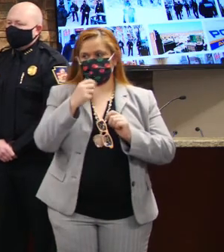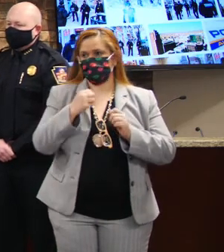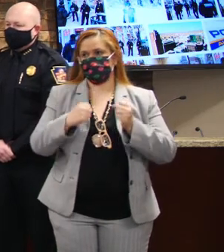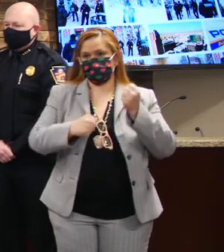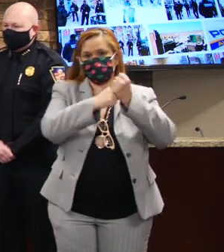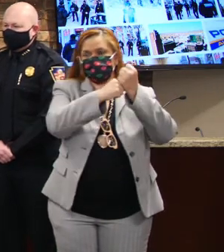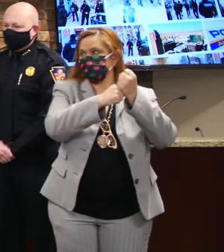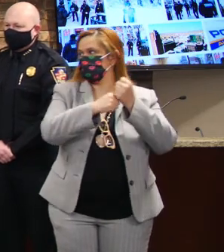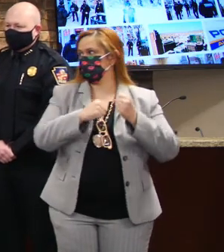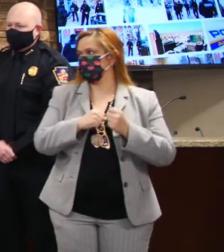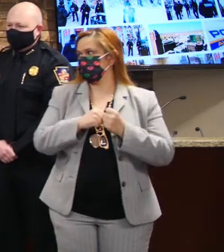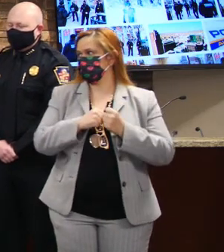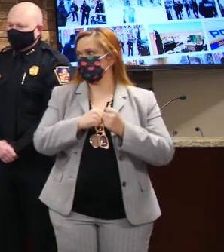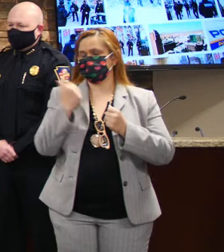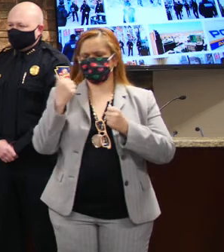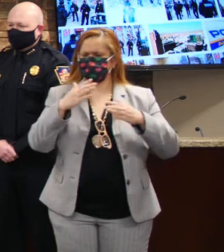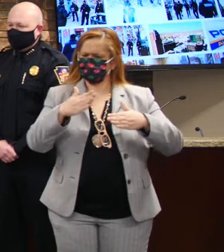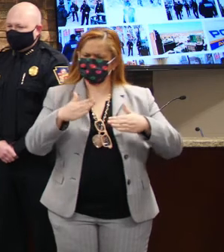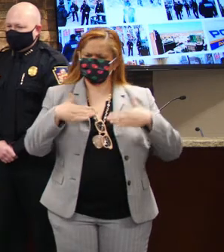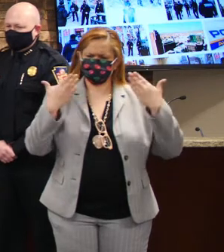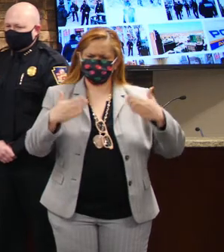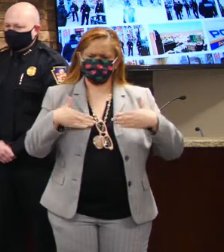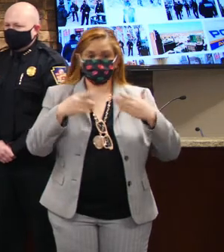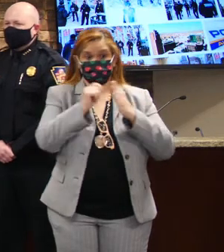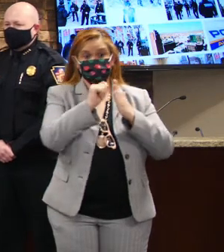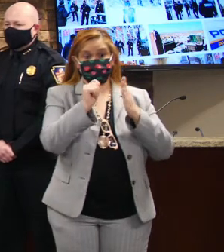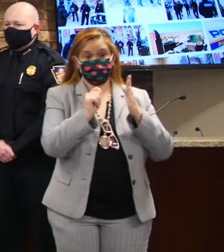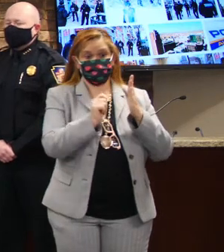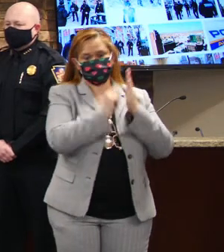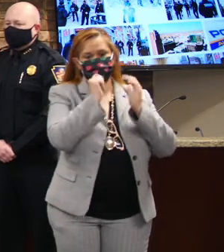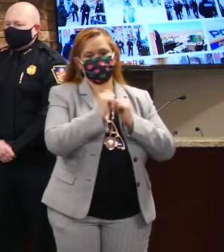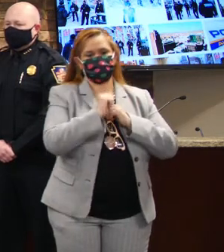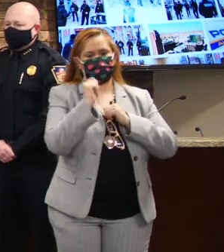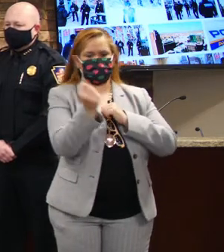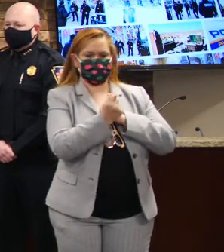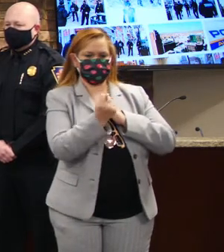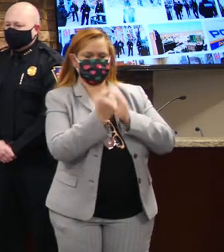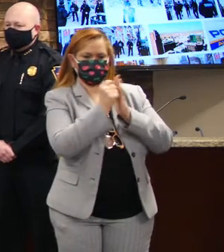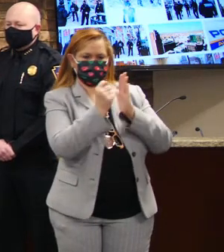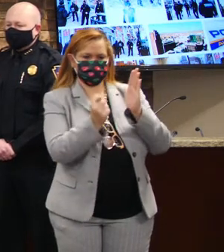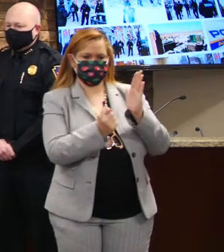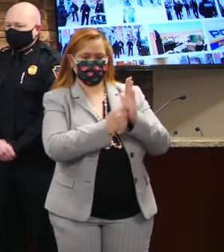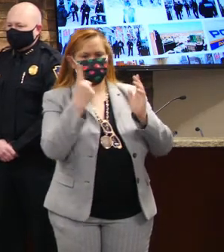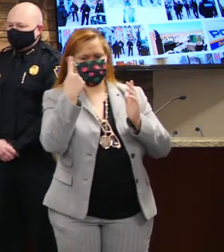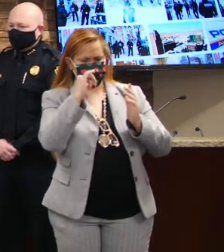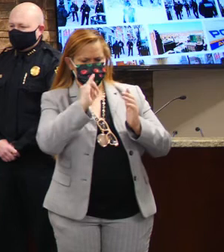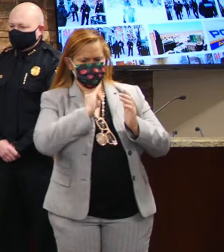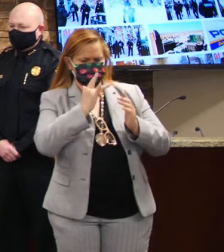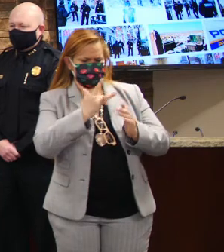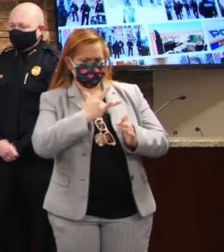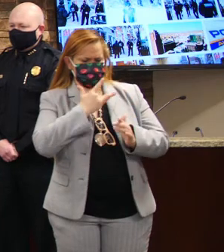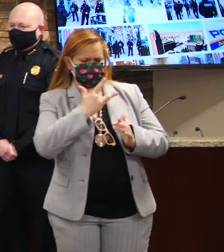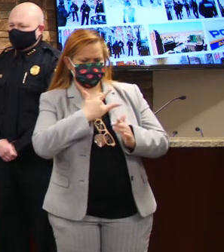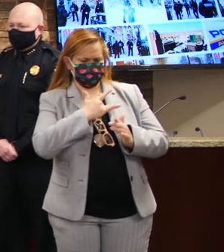chance. You know, I won't know if I don't try, right? So I put the application in and got a call.